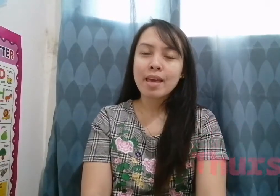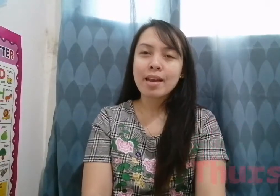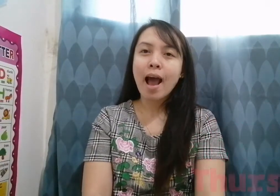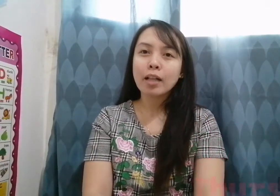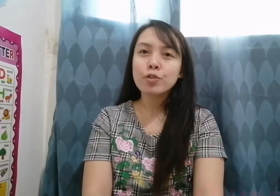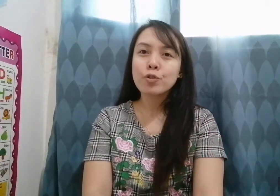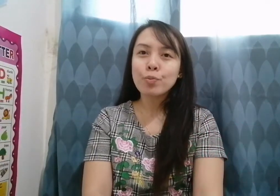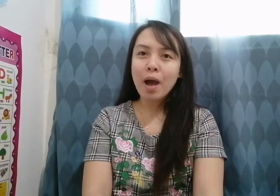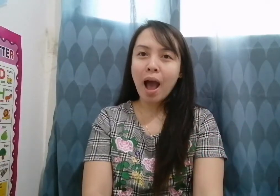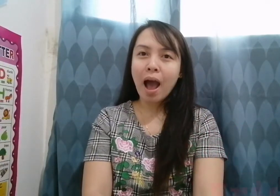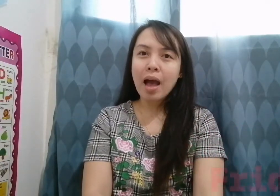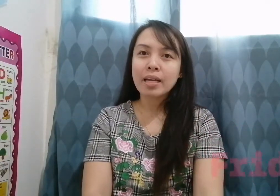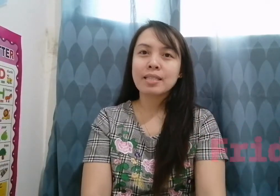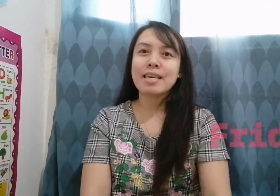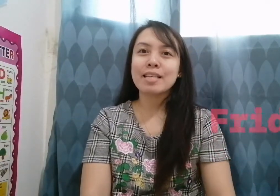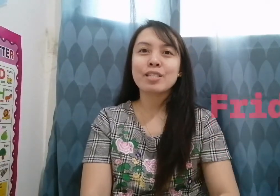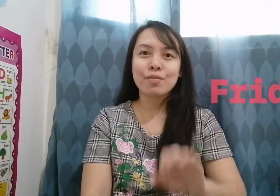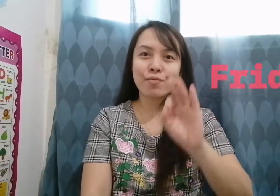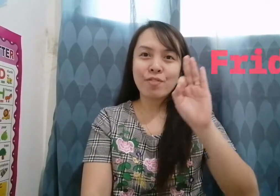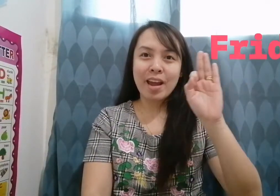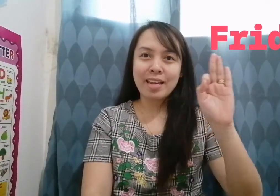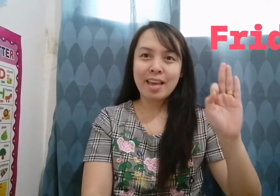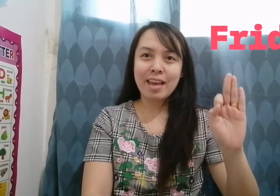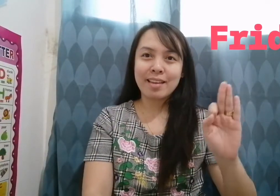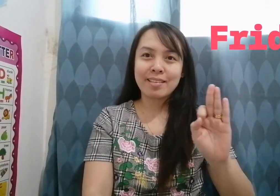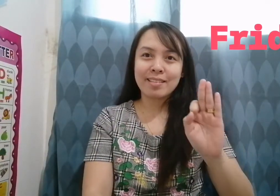And Al-Jum'ah is Friday.